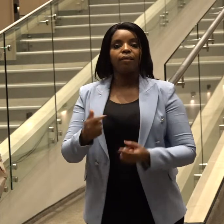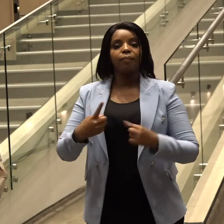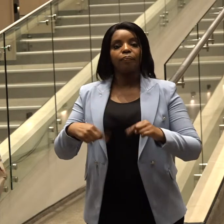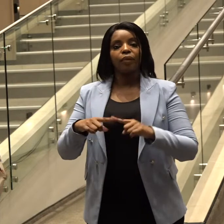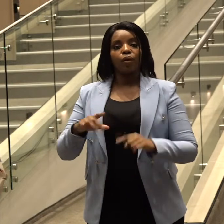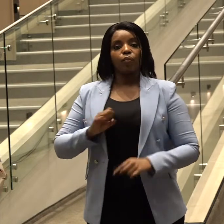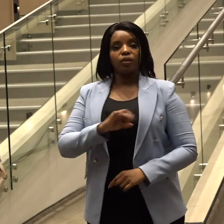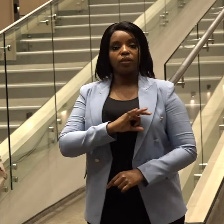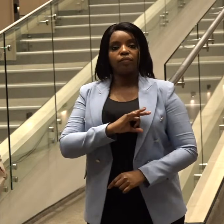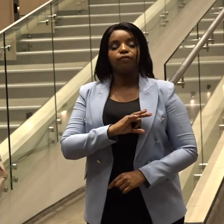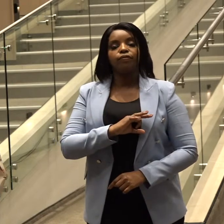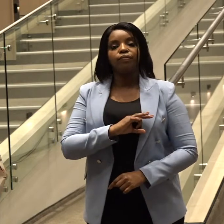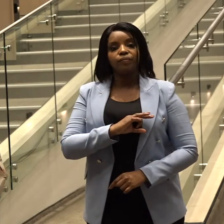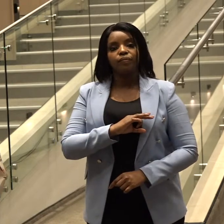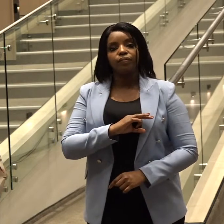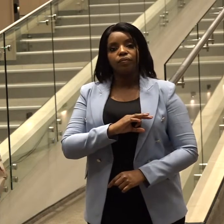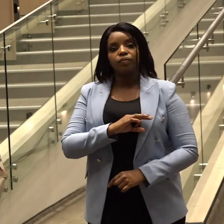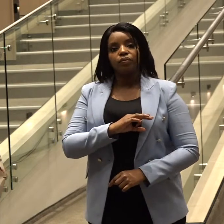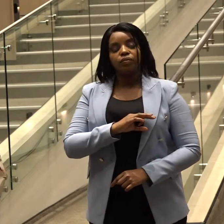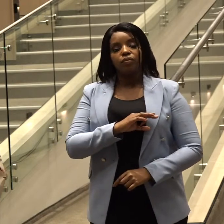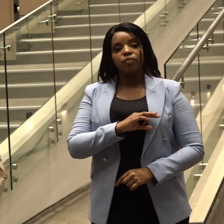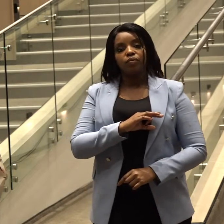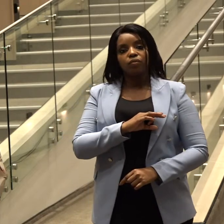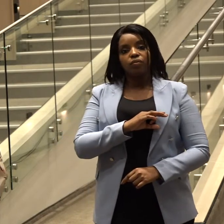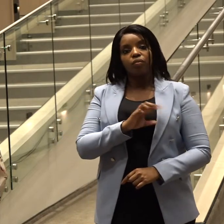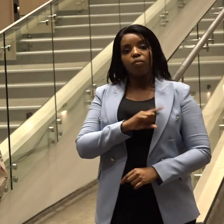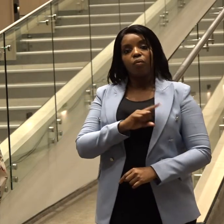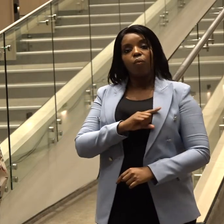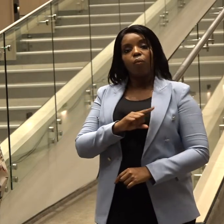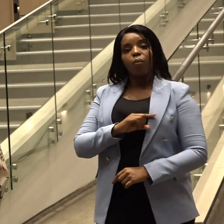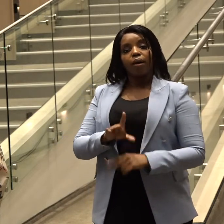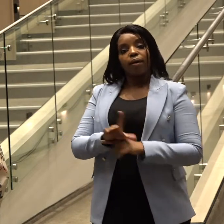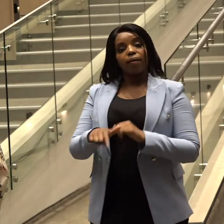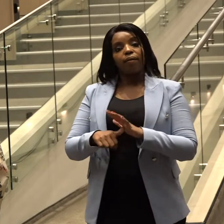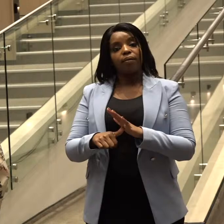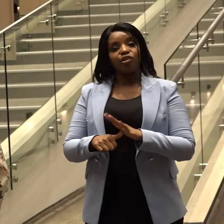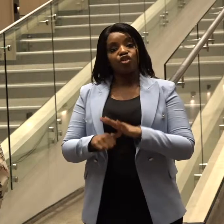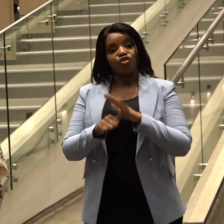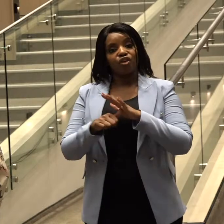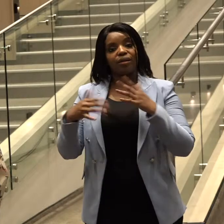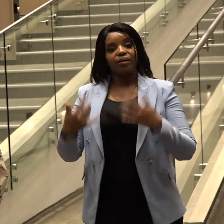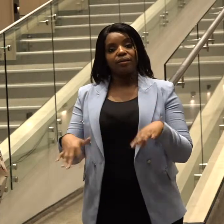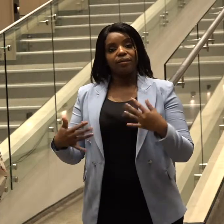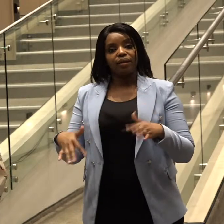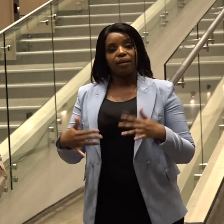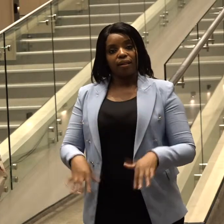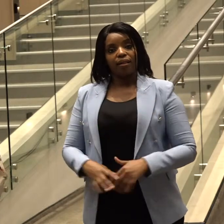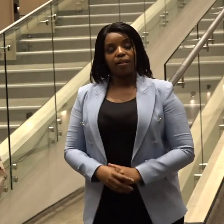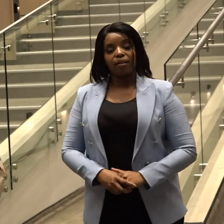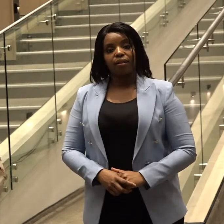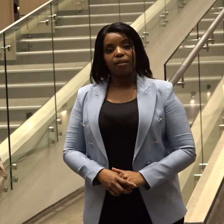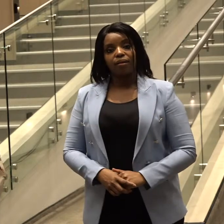employees as far as this critical a